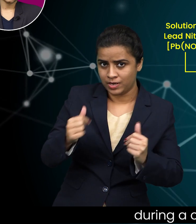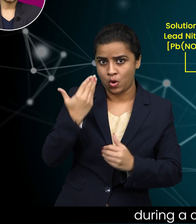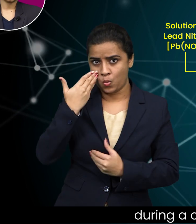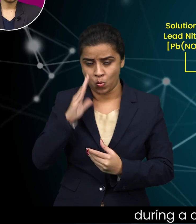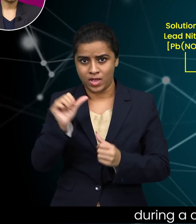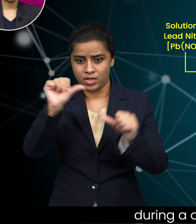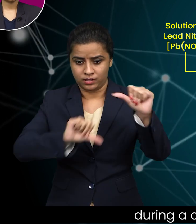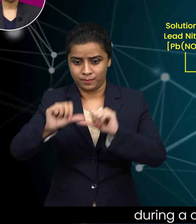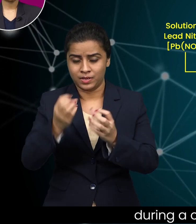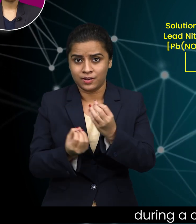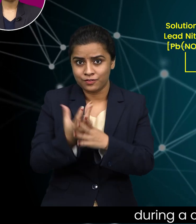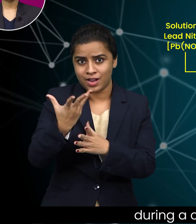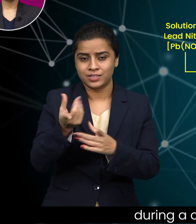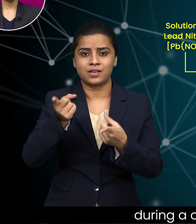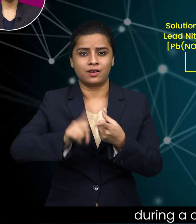chemical reaction.